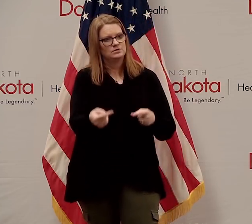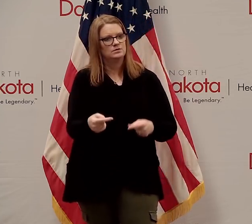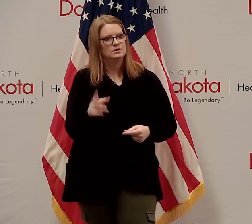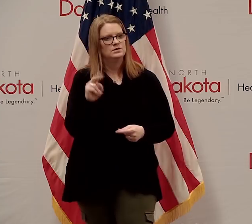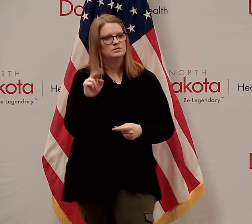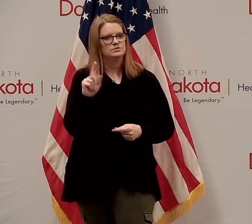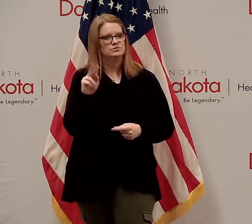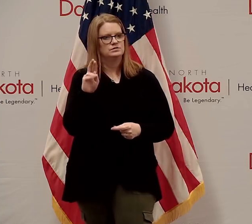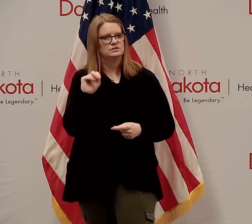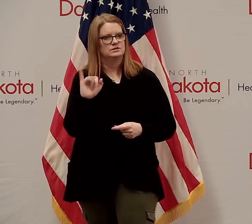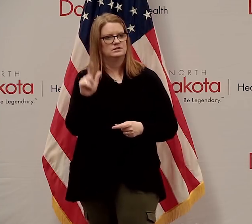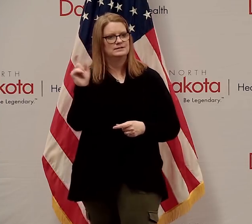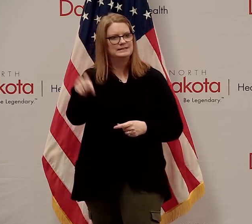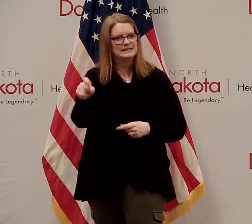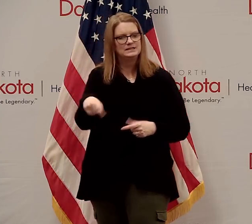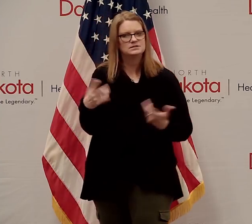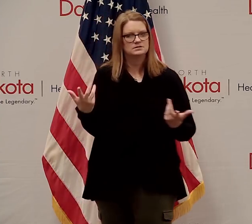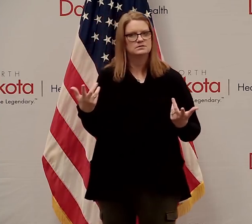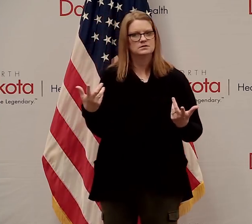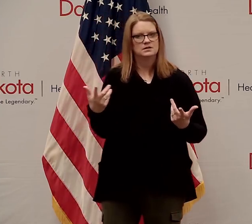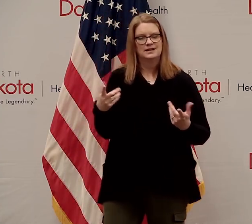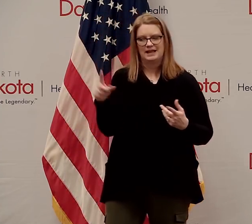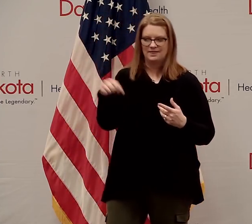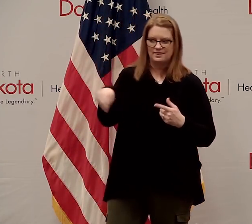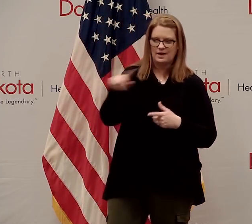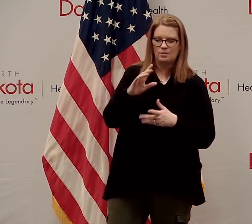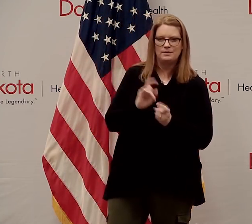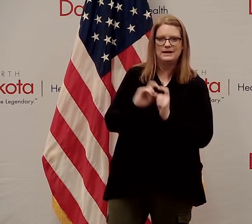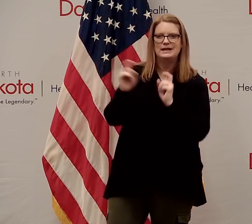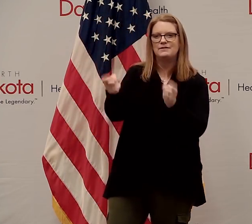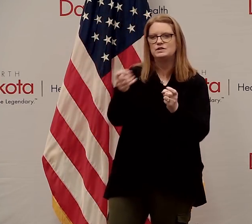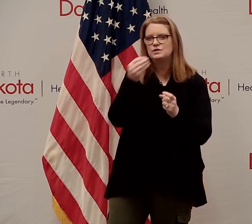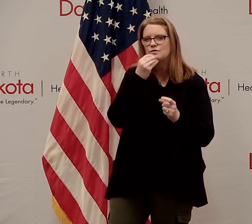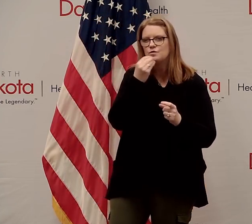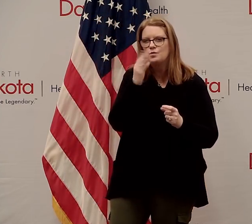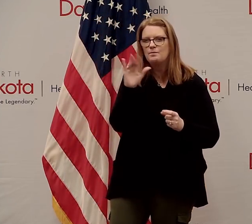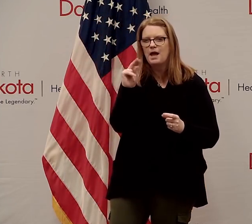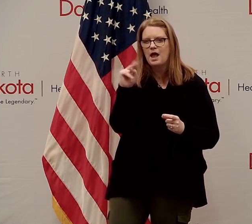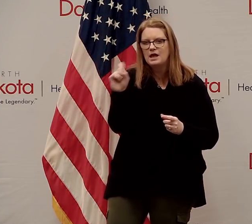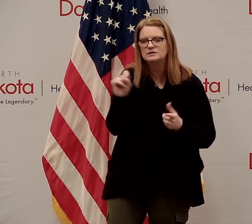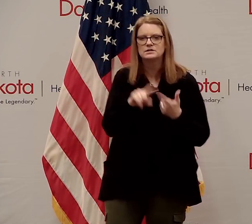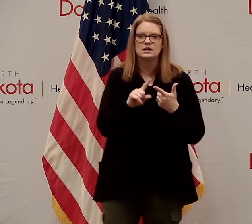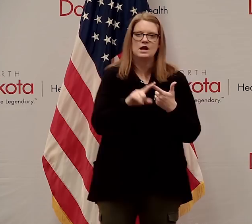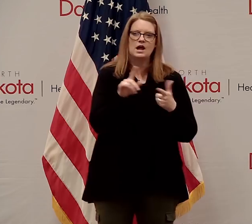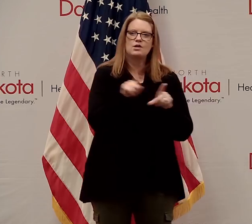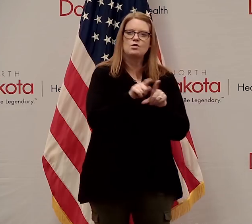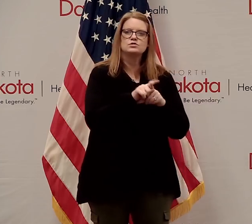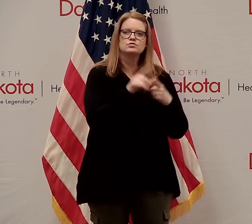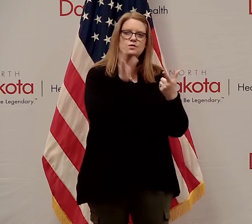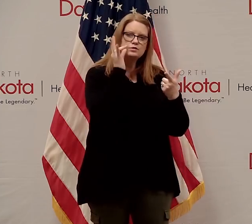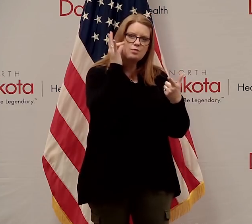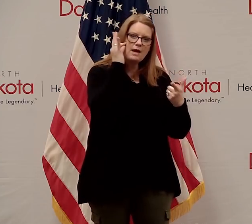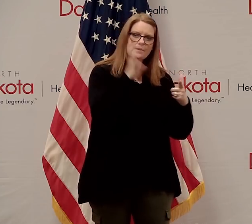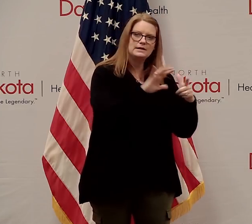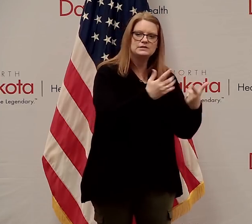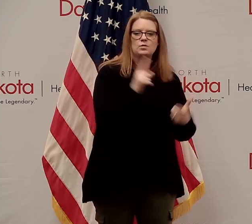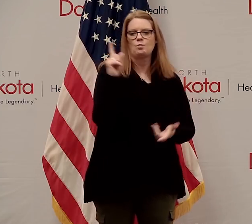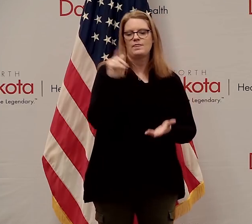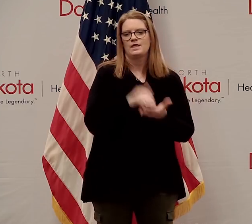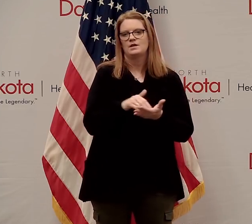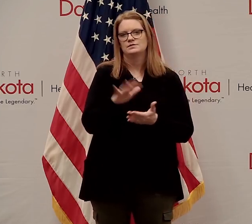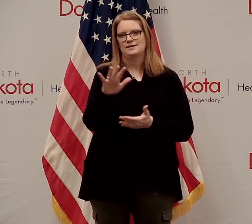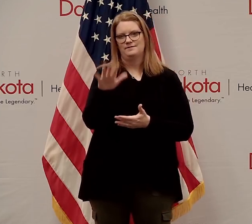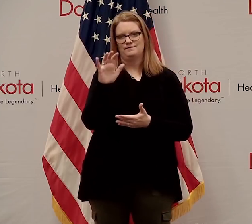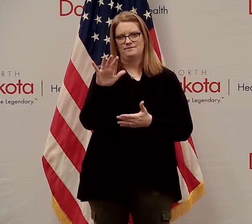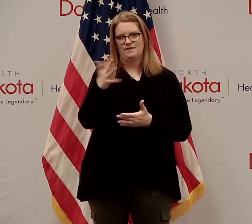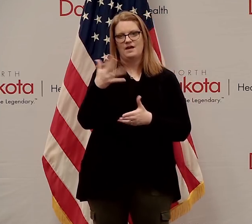needs during this downturn. That will be distributed through food banks and through tribal nations. 1,000 5-pound